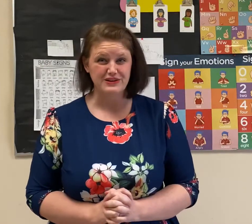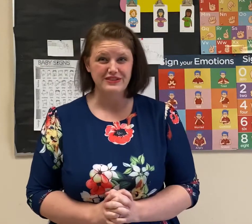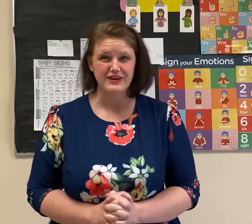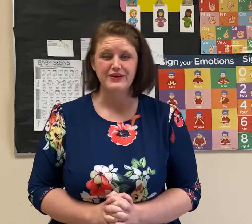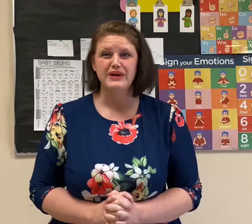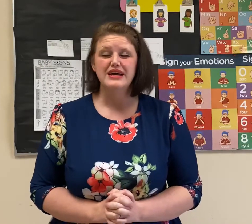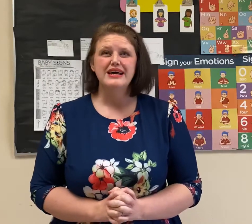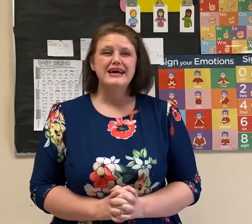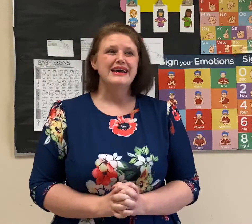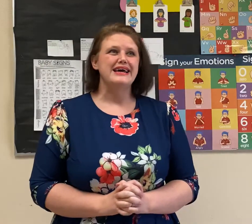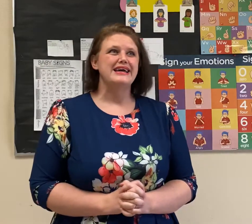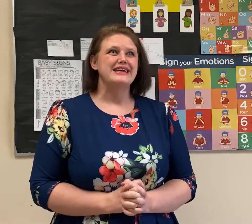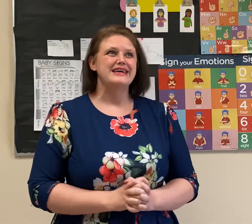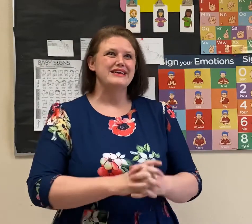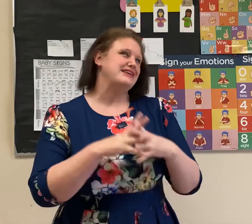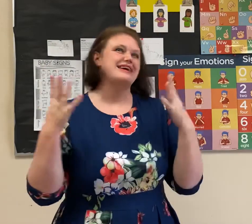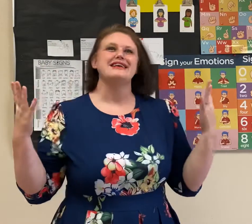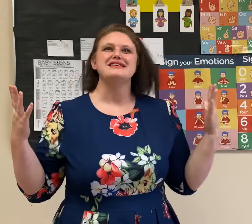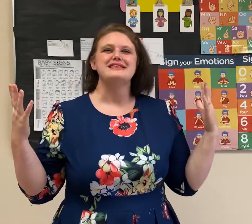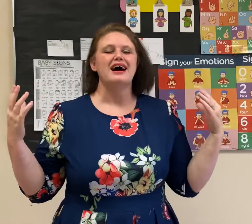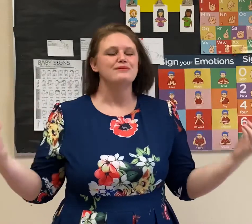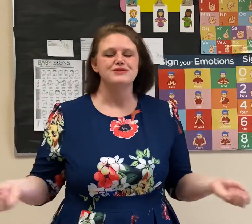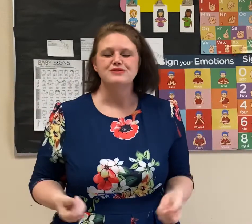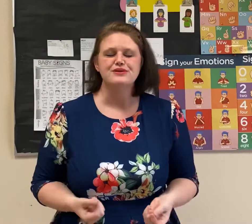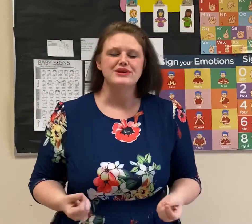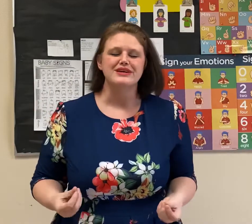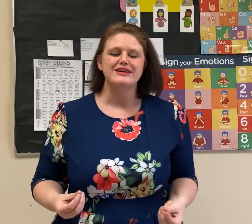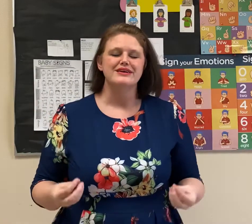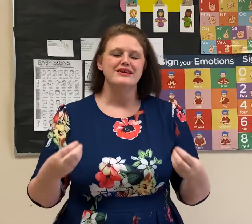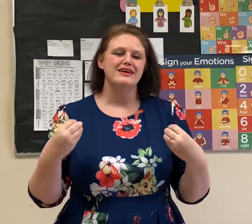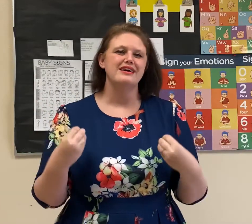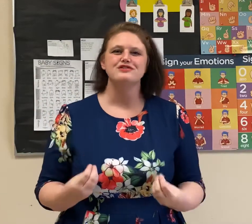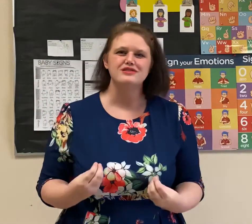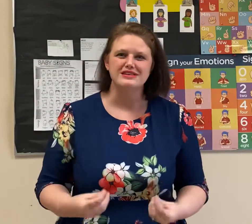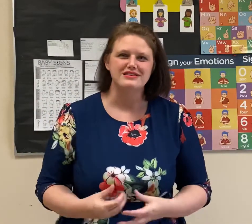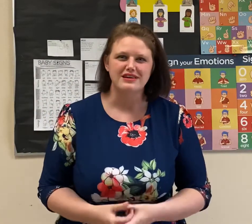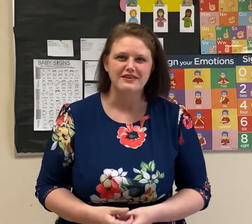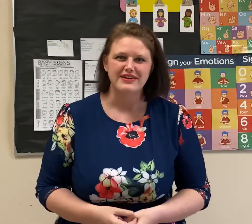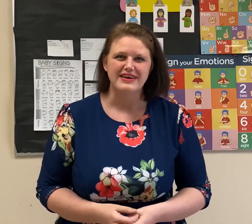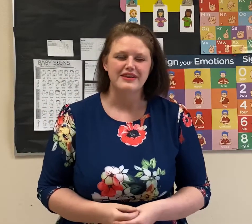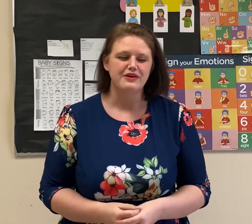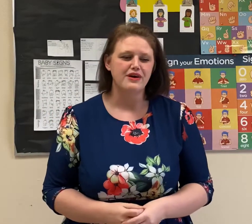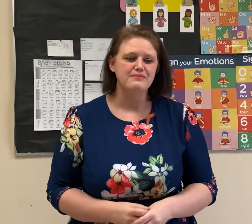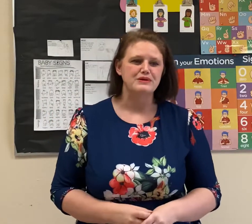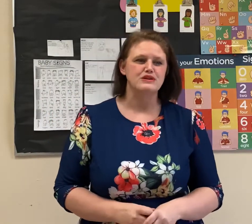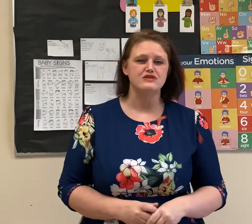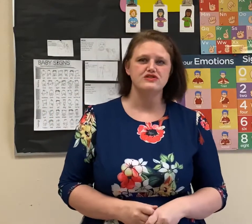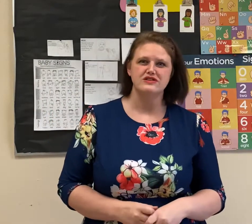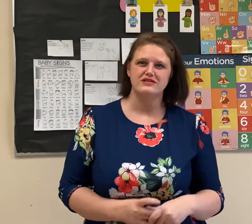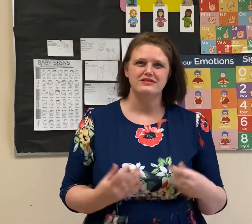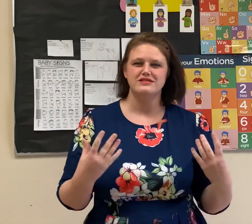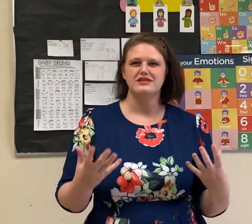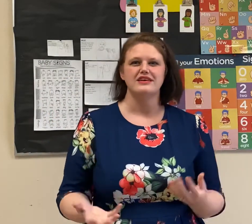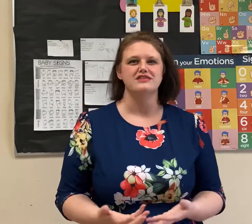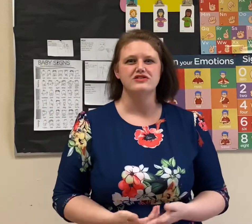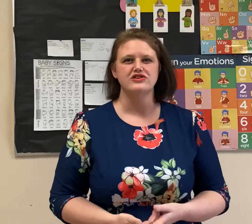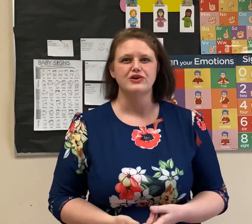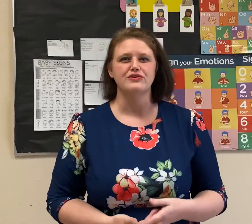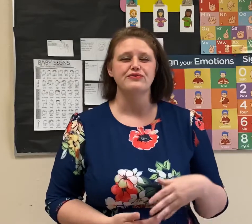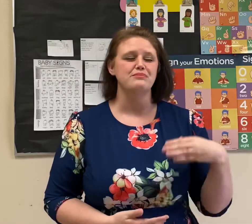though, it is absolutely interesting to dive in. There have been research studies to show from